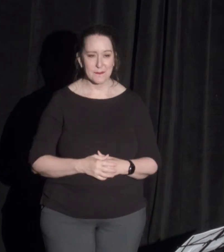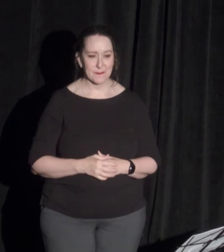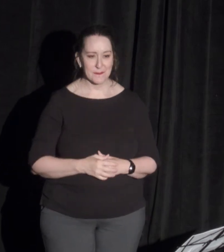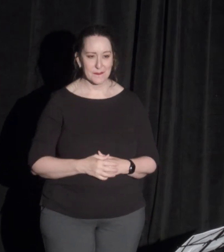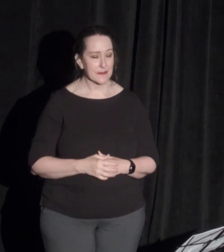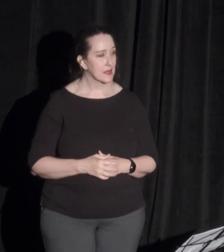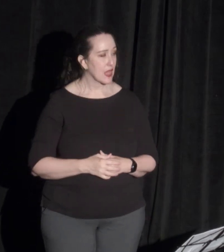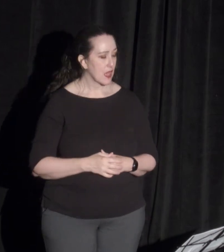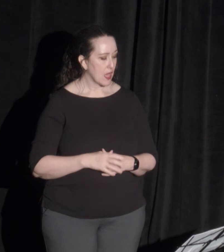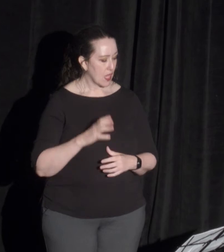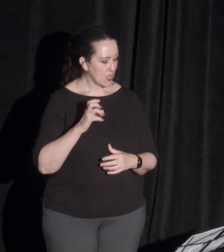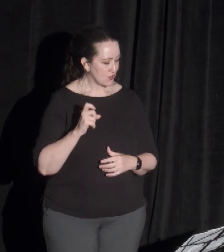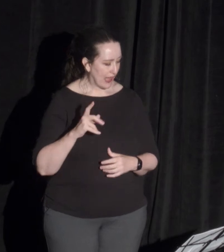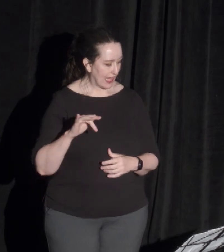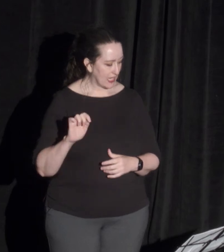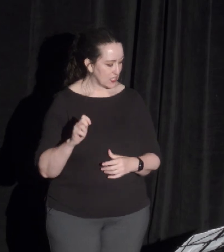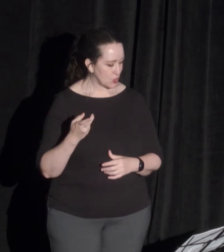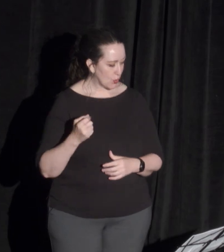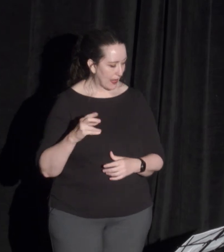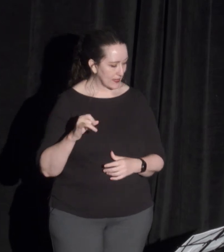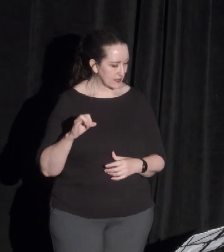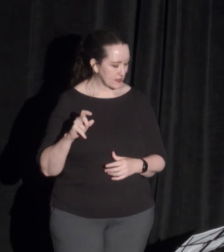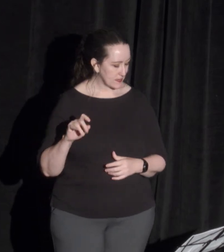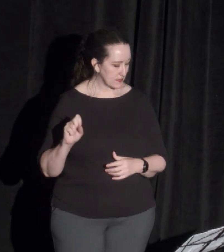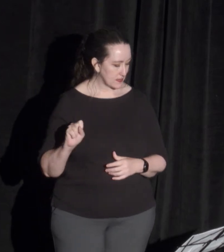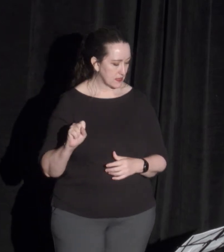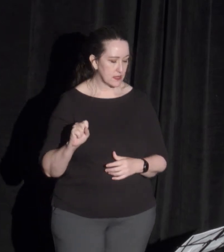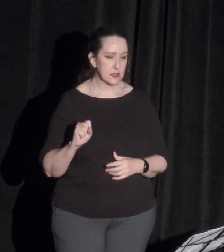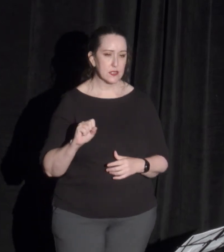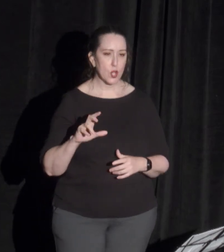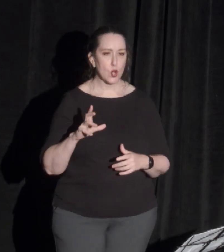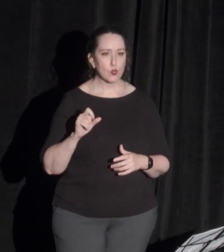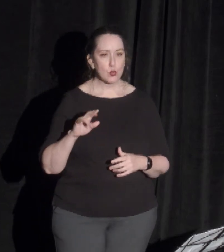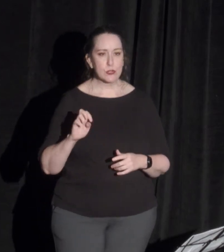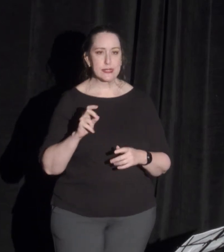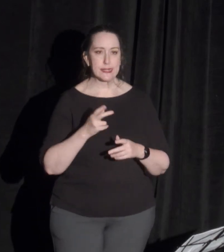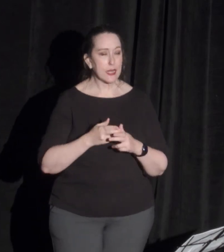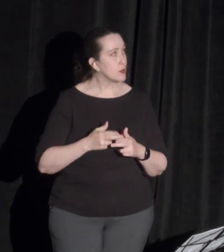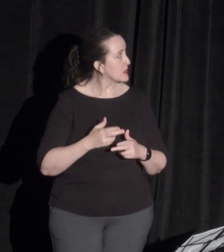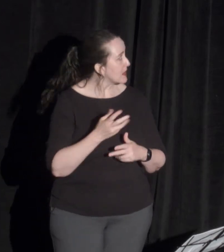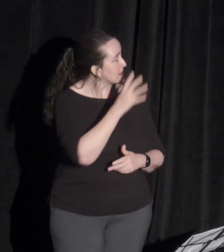Strange Horizons, whose incredible cruise names you can see on the screen.